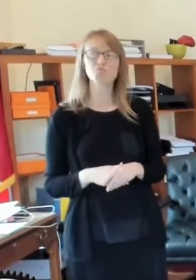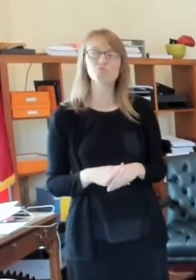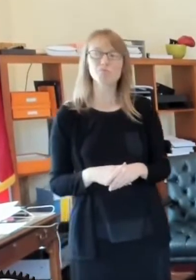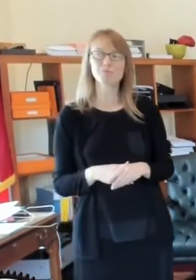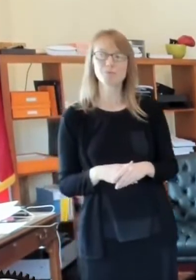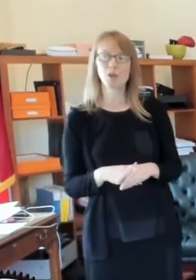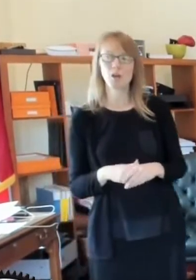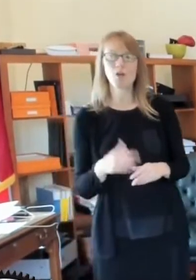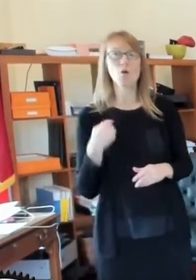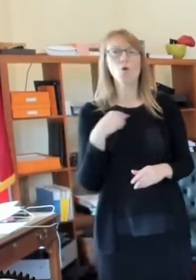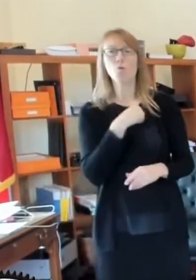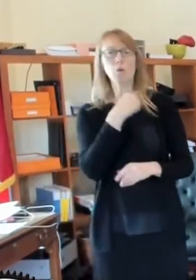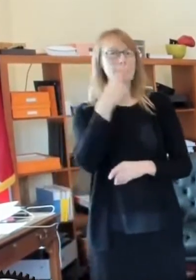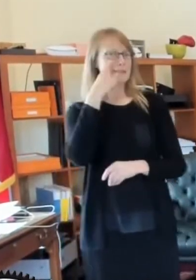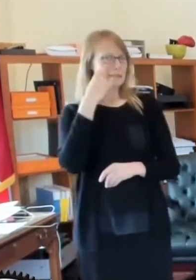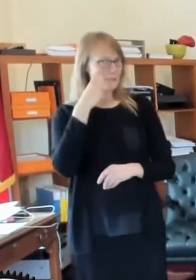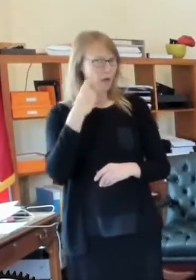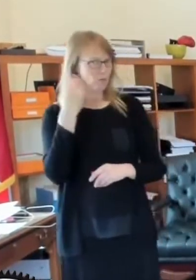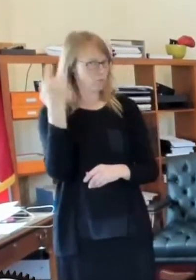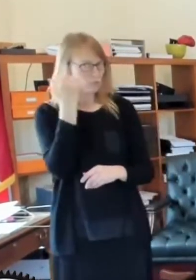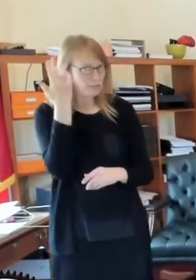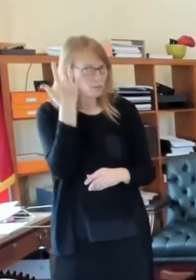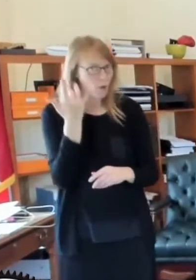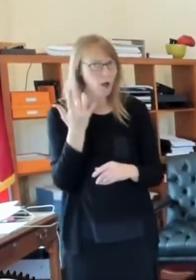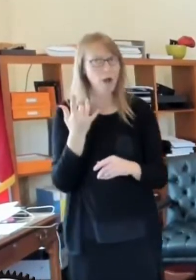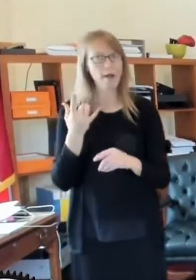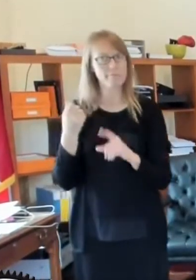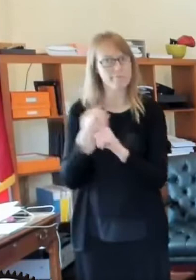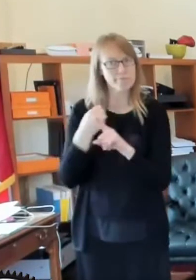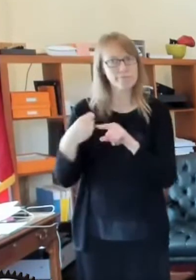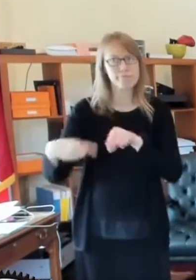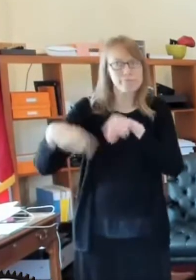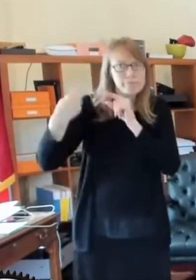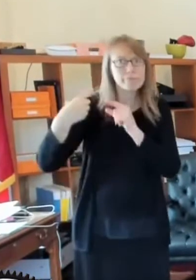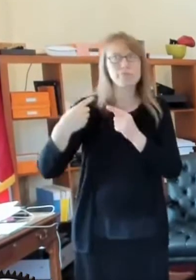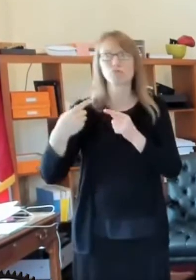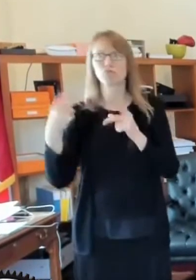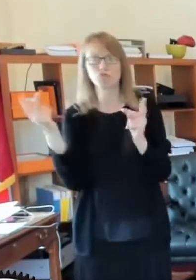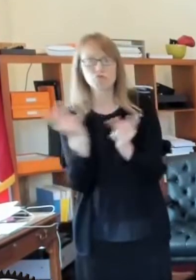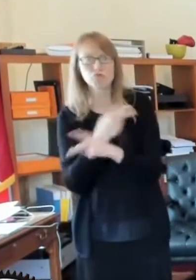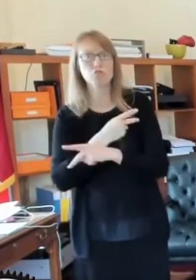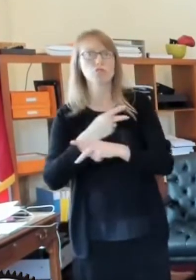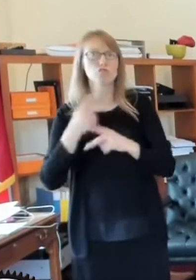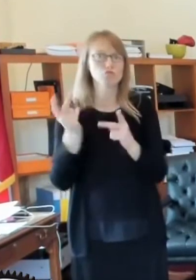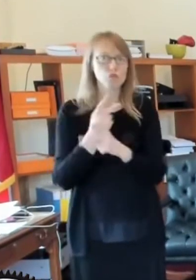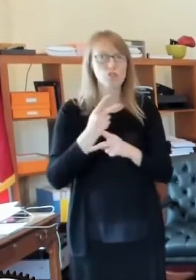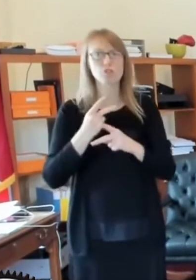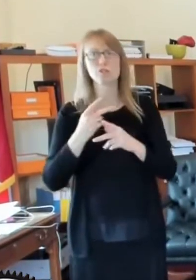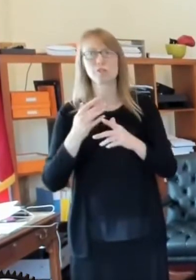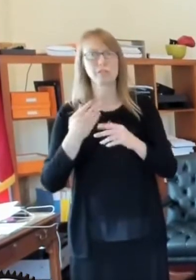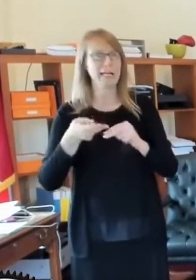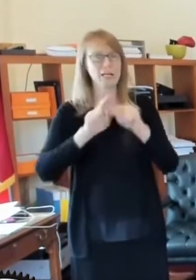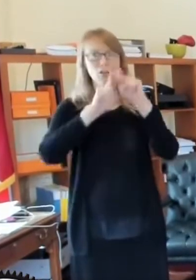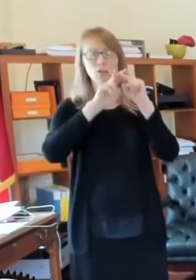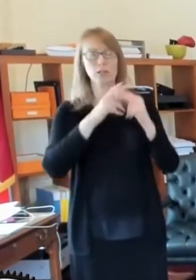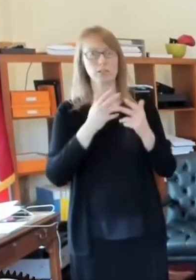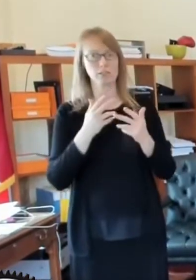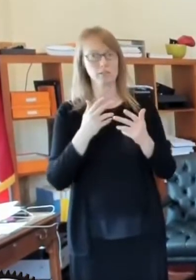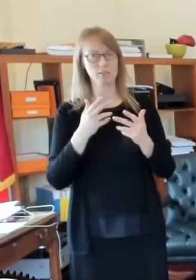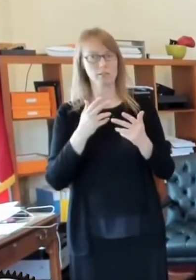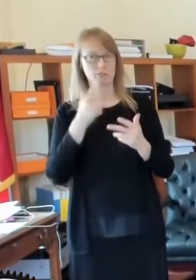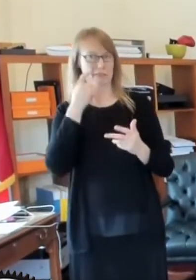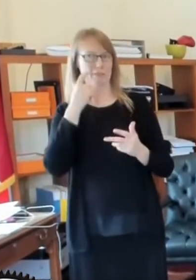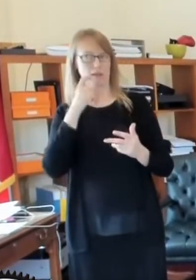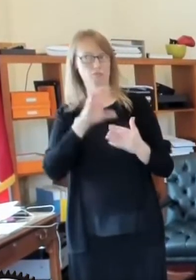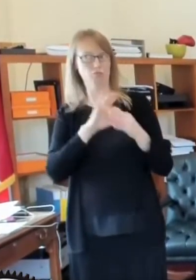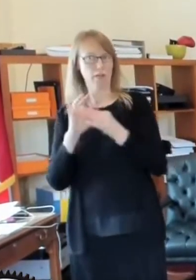at least a good part of the reason that we're seeing this real pandemic in violence and in shootings in our city.